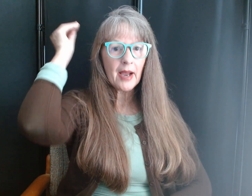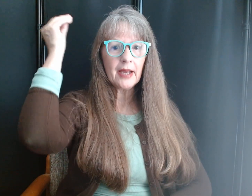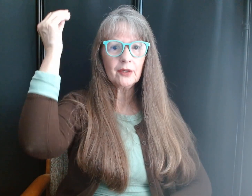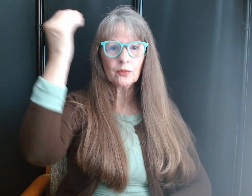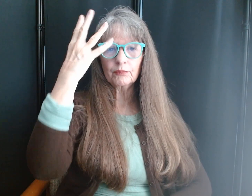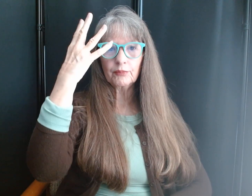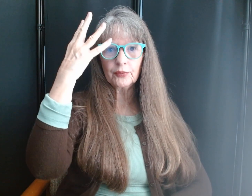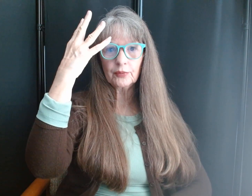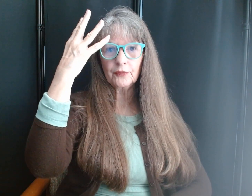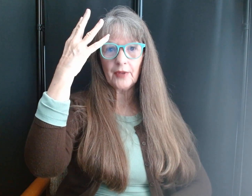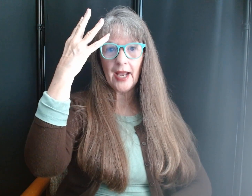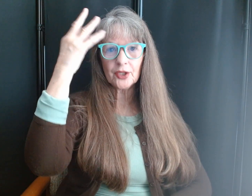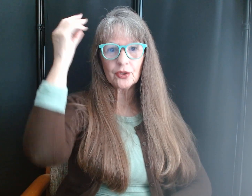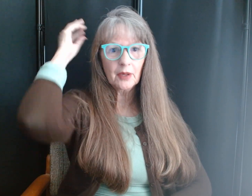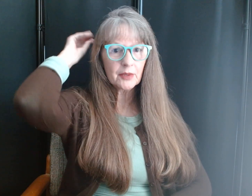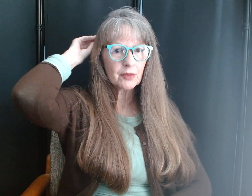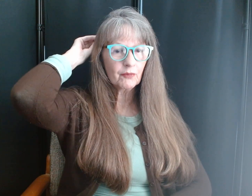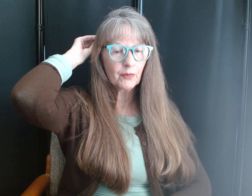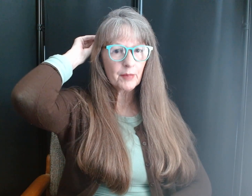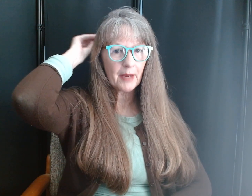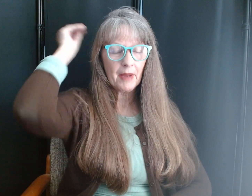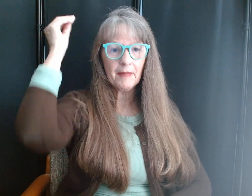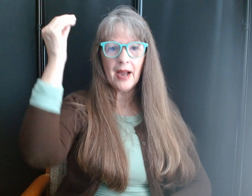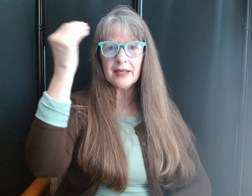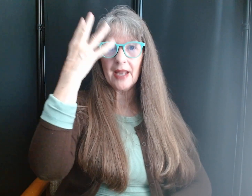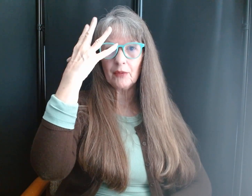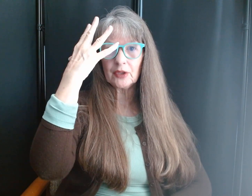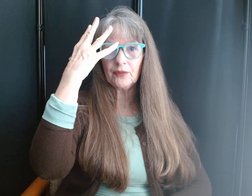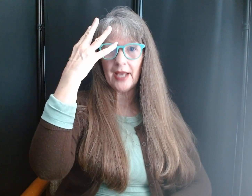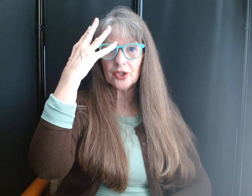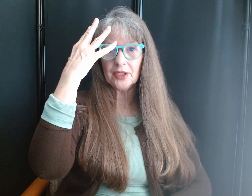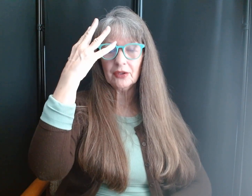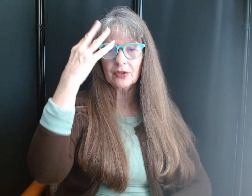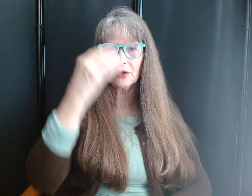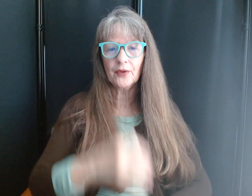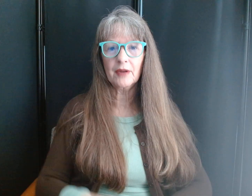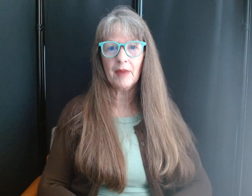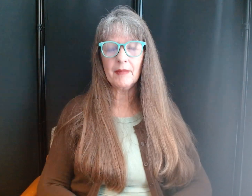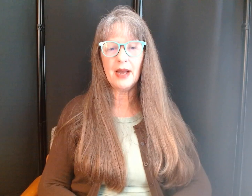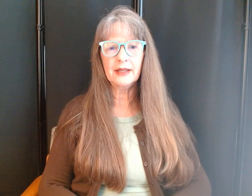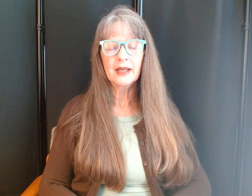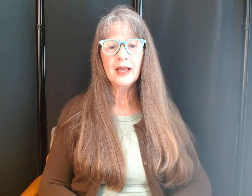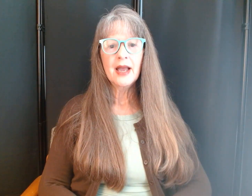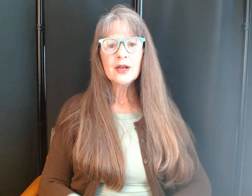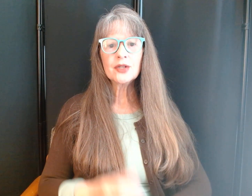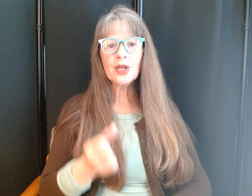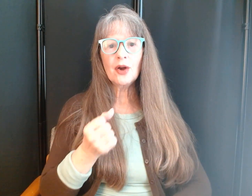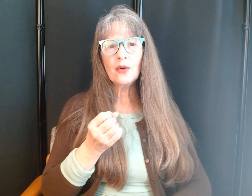mind, flashed, it was back in my mind, and now it's flashing to the front of my mind. So